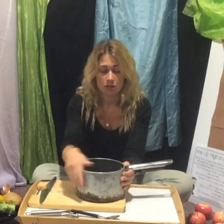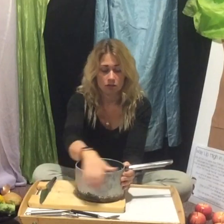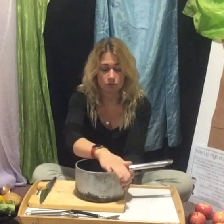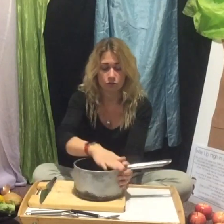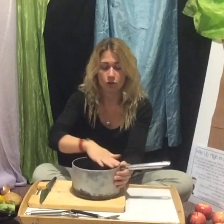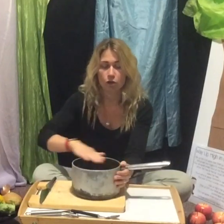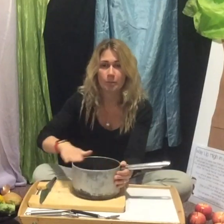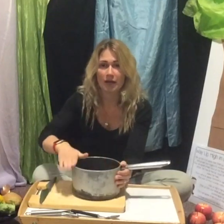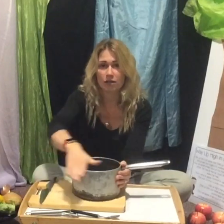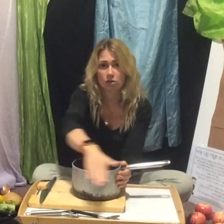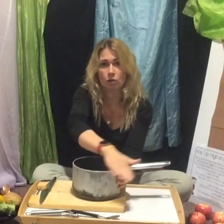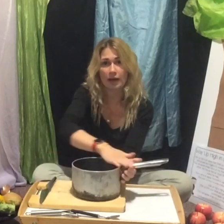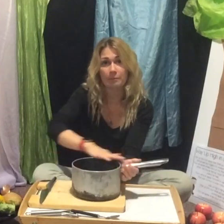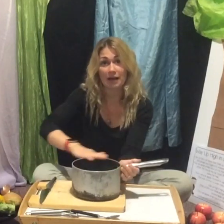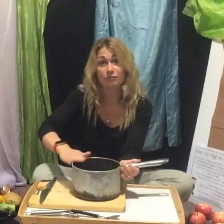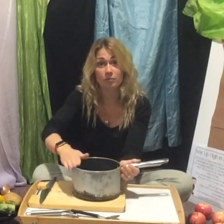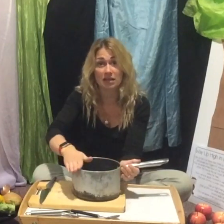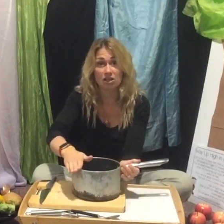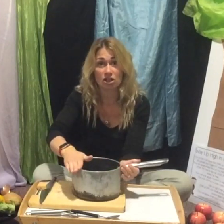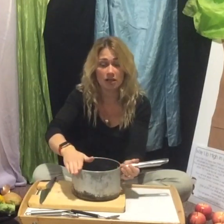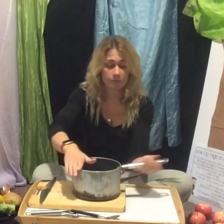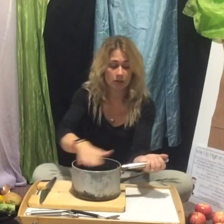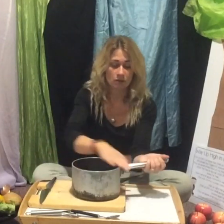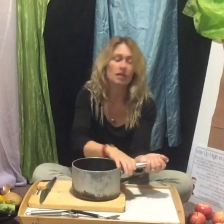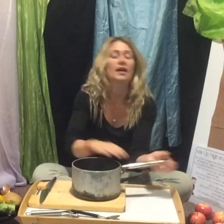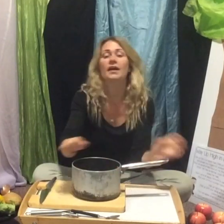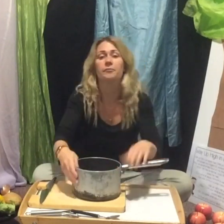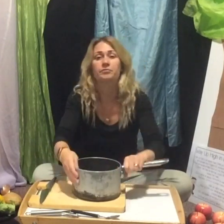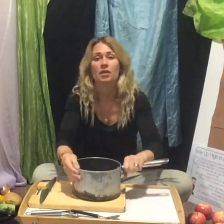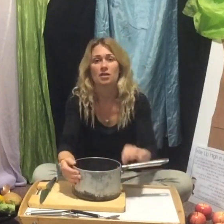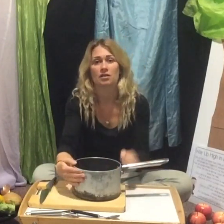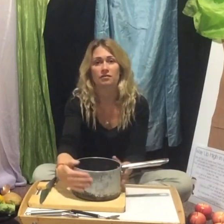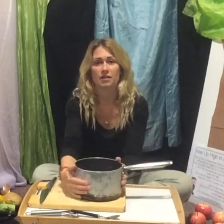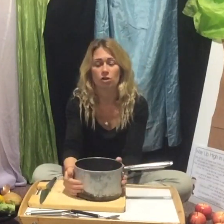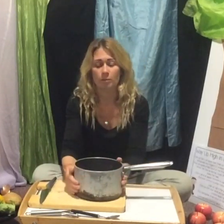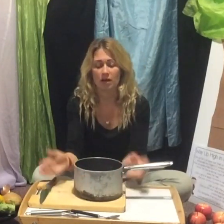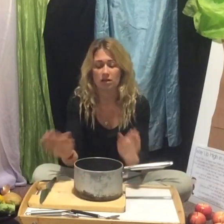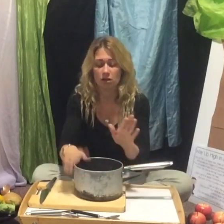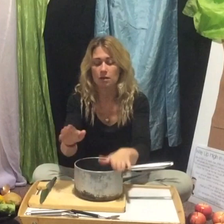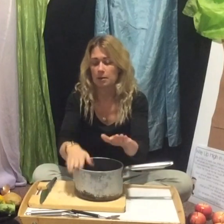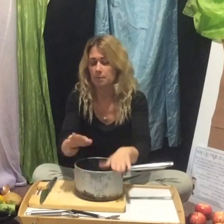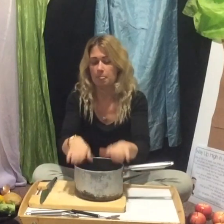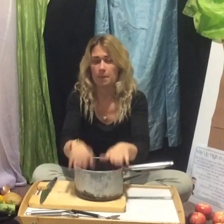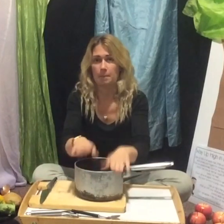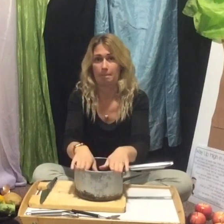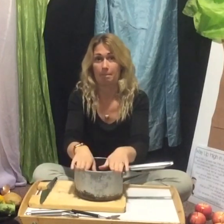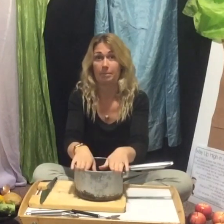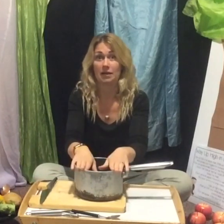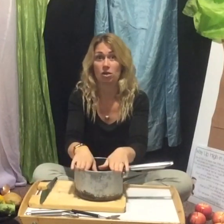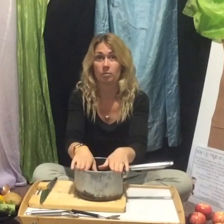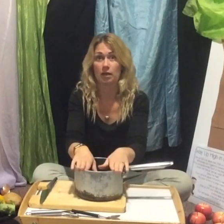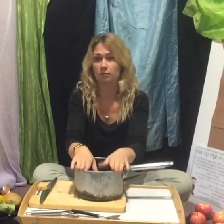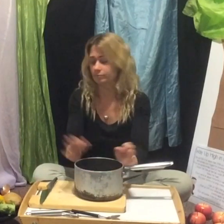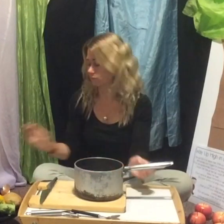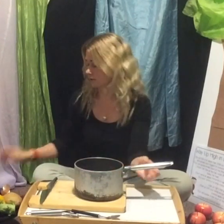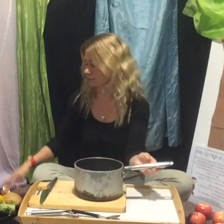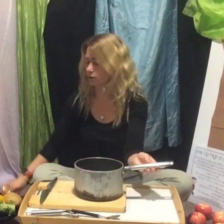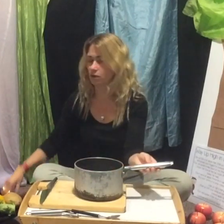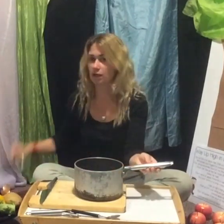So if you've got your pan, you could go and get a pan from the kitchen. Okay, you can feel your pan. Bang your pan. If you've got a lid